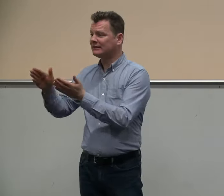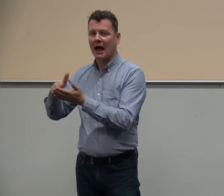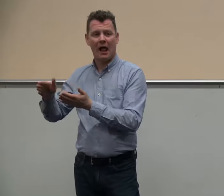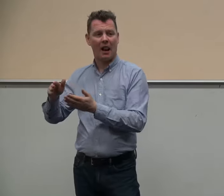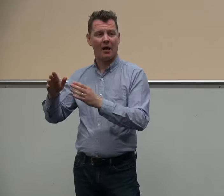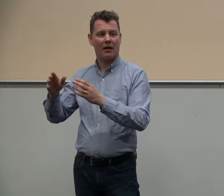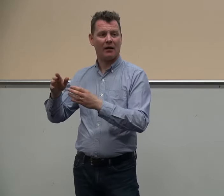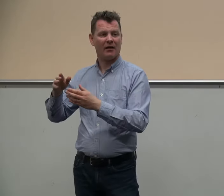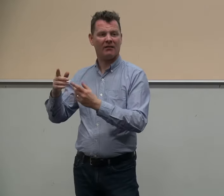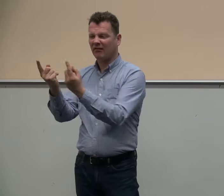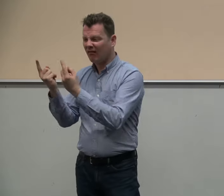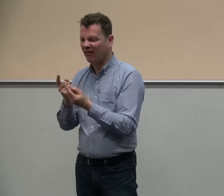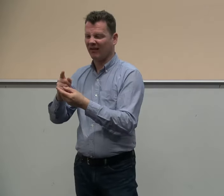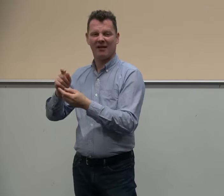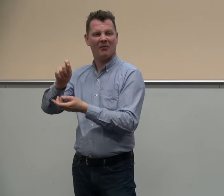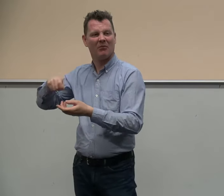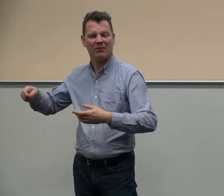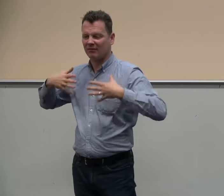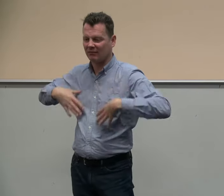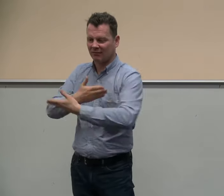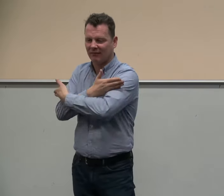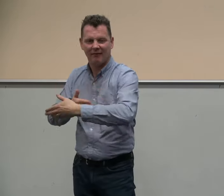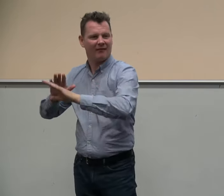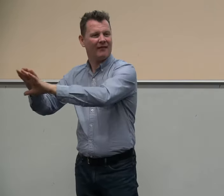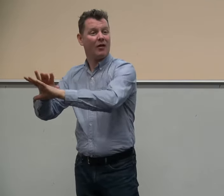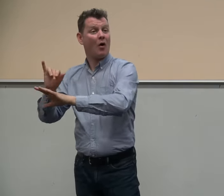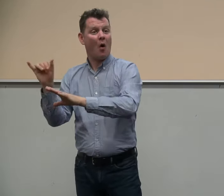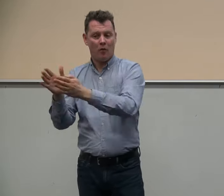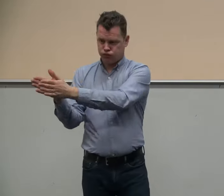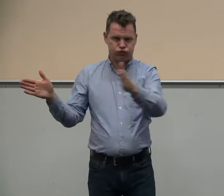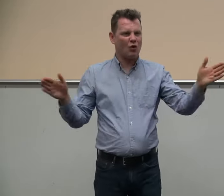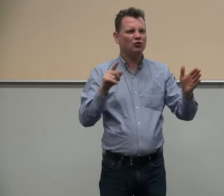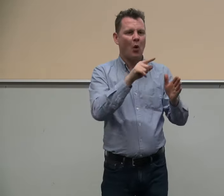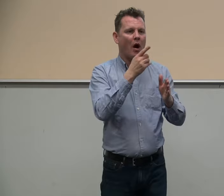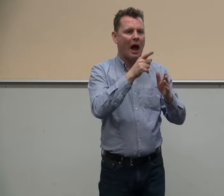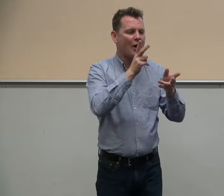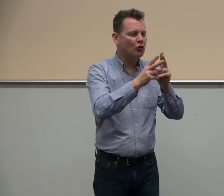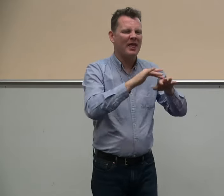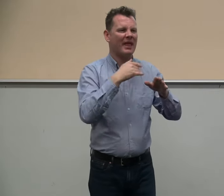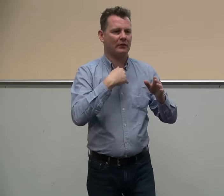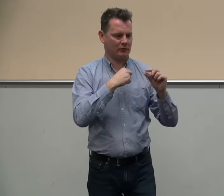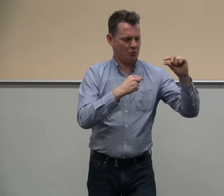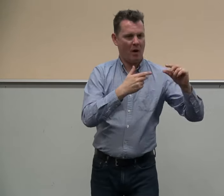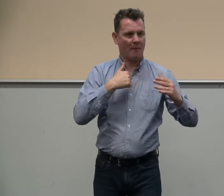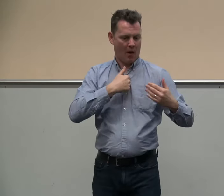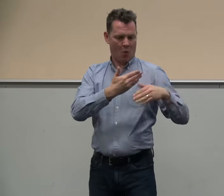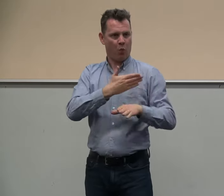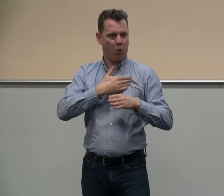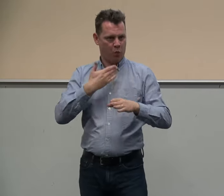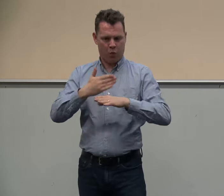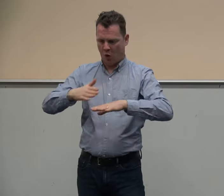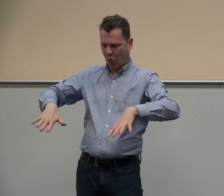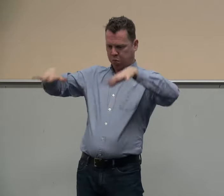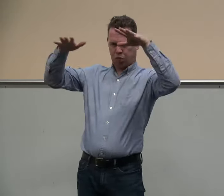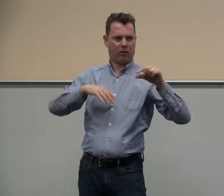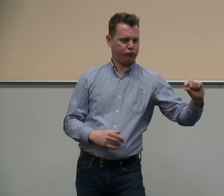with... So it's a really small part of their work, and it's easy to get sidelined from it. Also, those